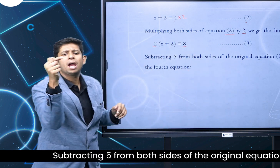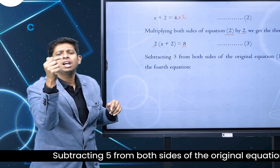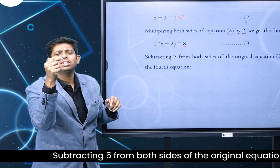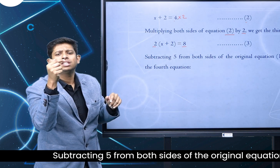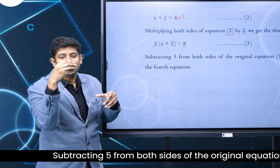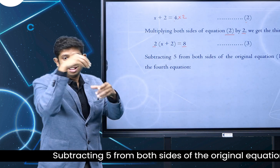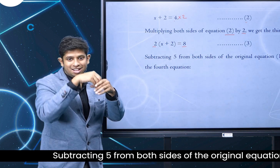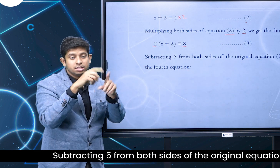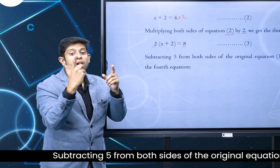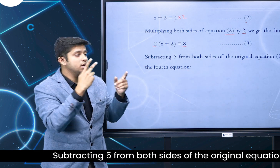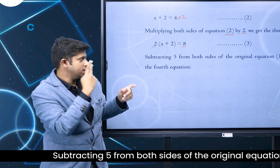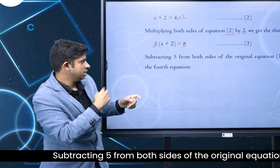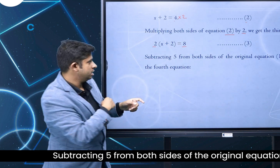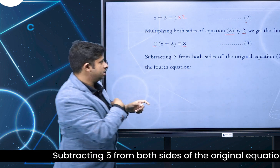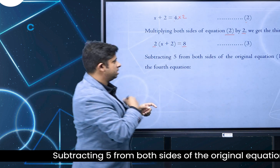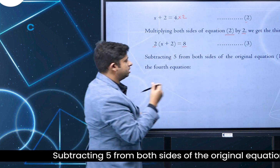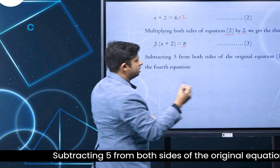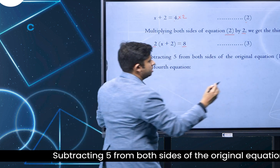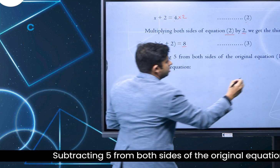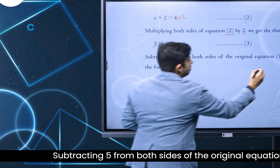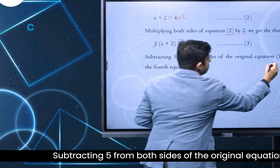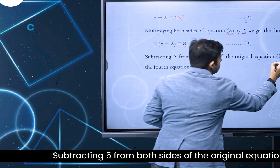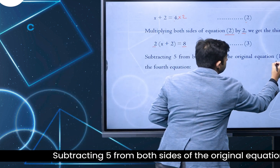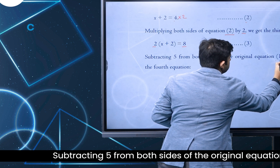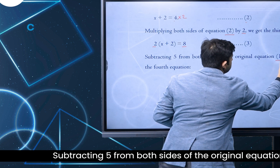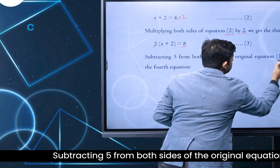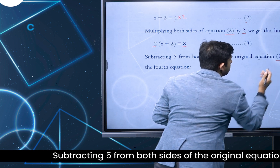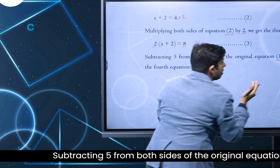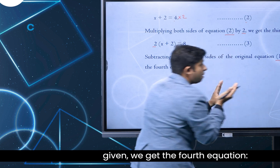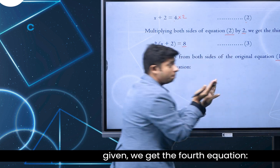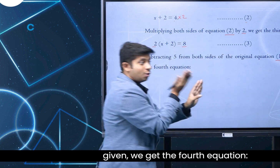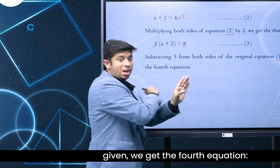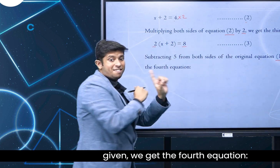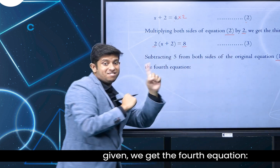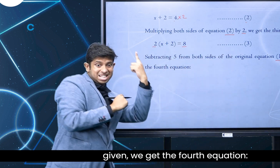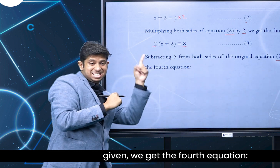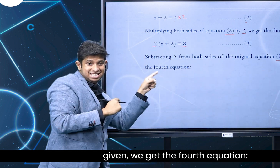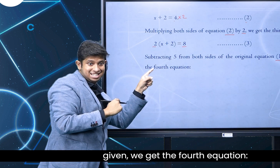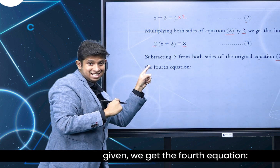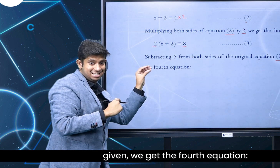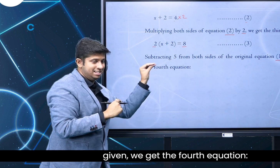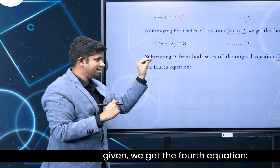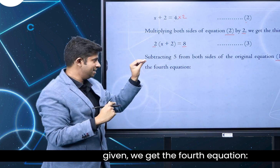Subtracting 5 from both sides of the original equation 1. Given, we get the fourth equation.